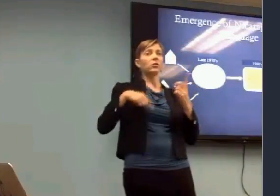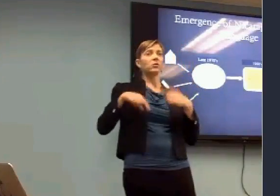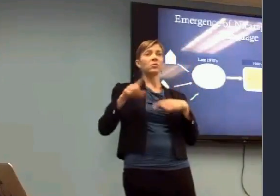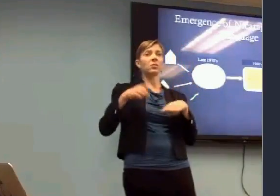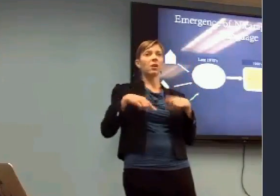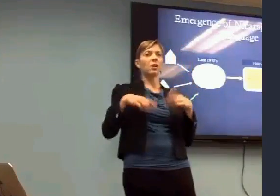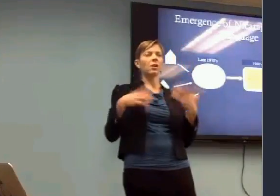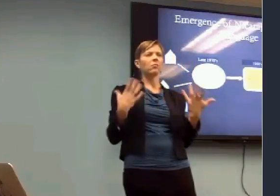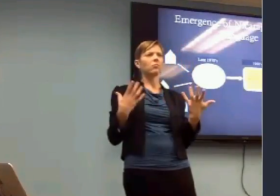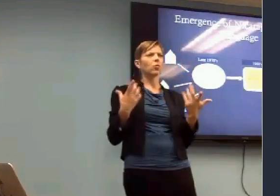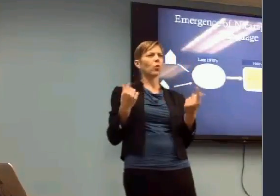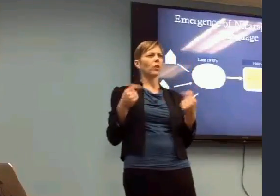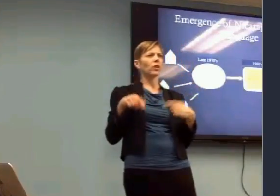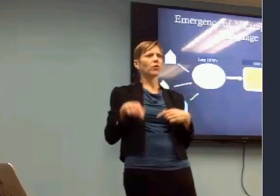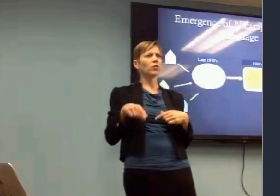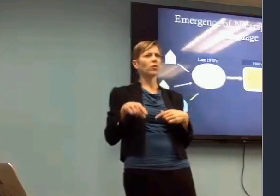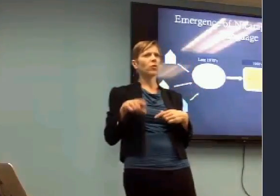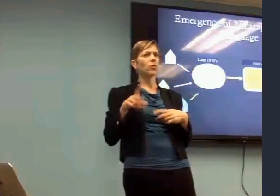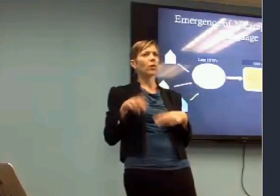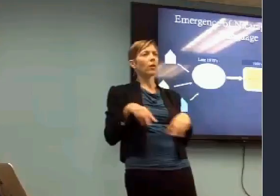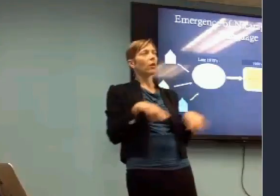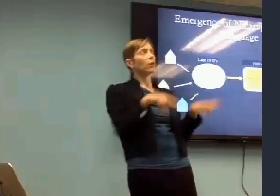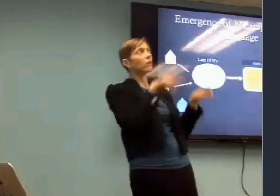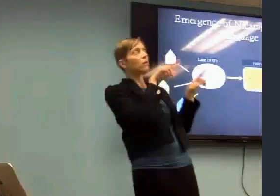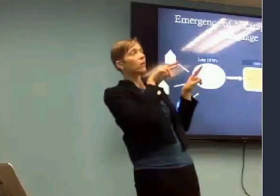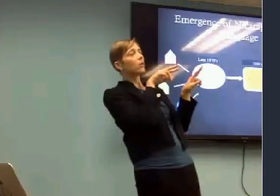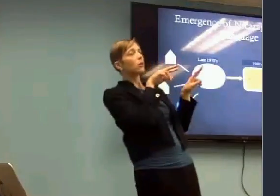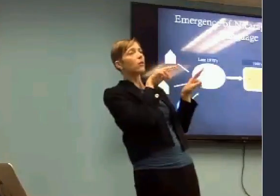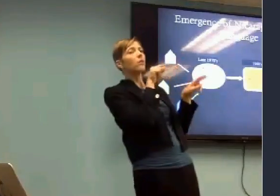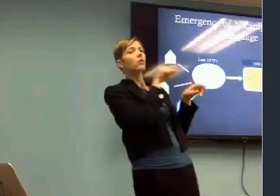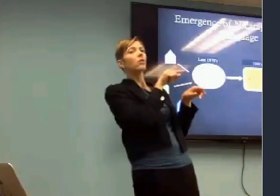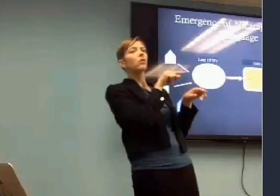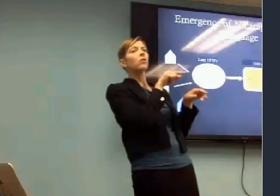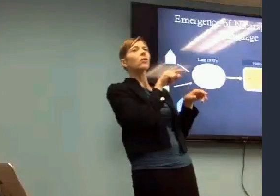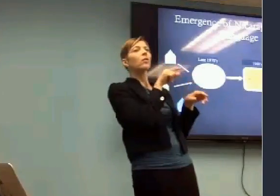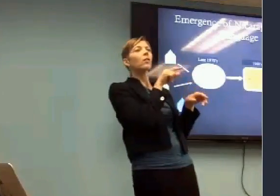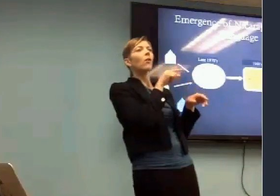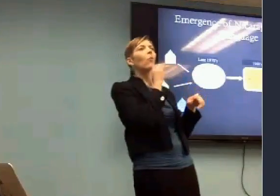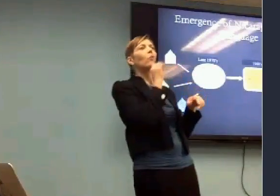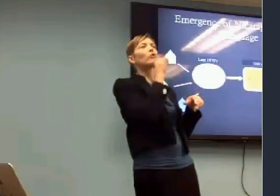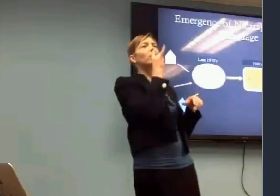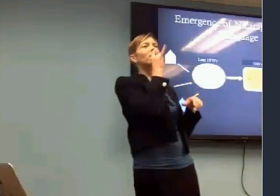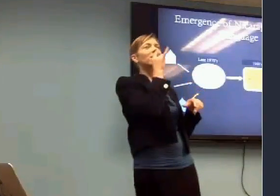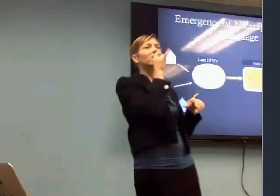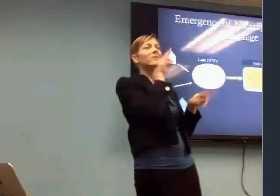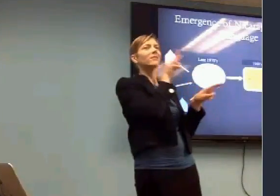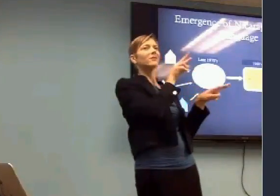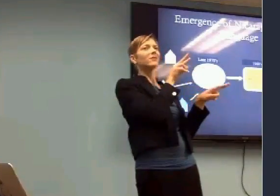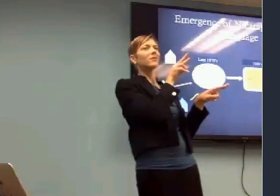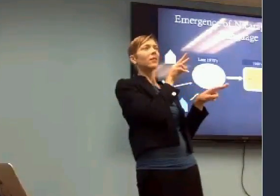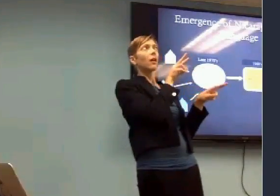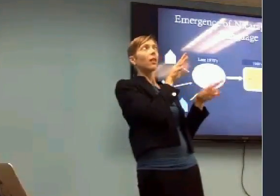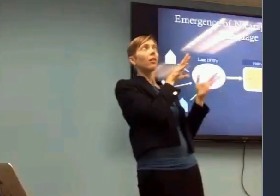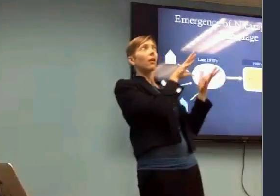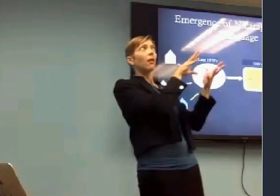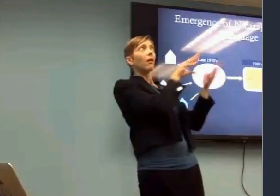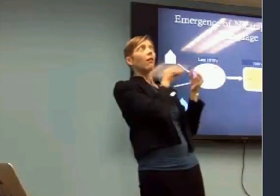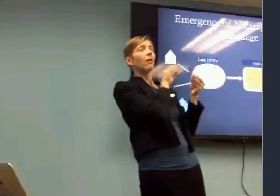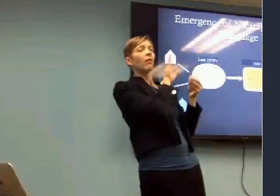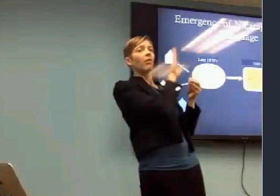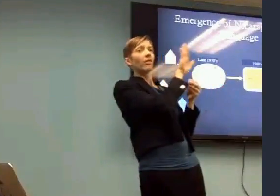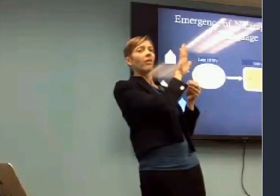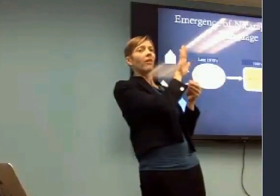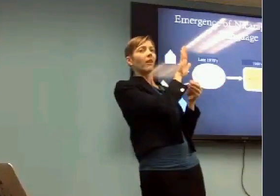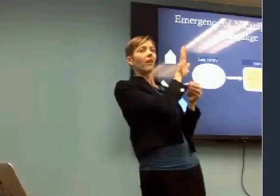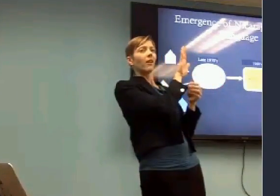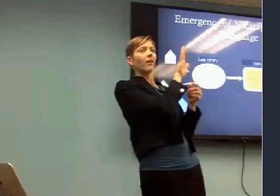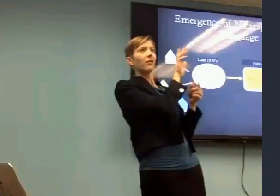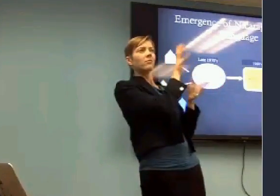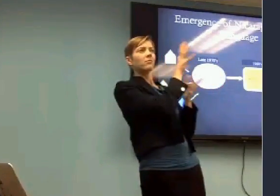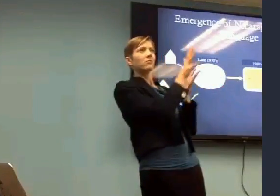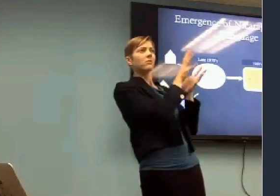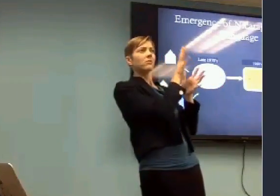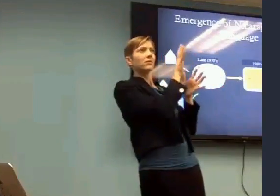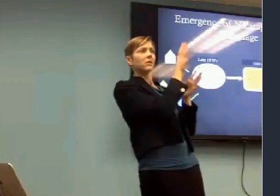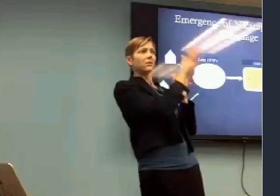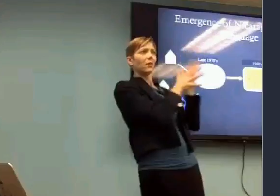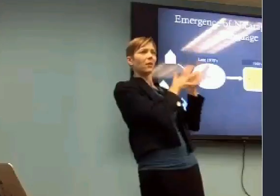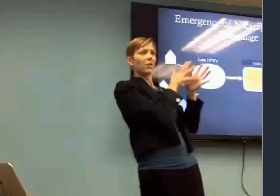kids came into the school, and those newer kids would then look at the older kids and start to adopt and use